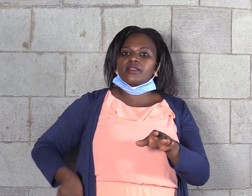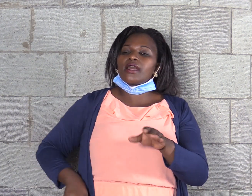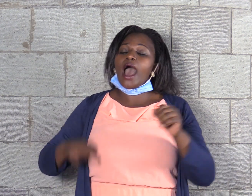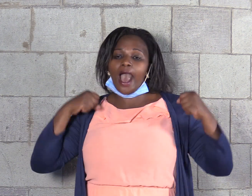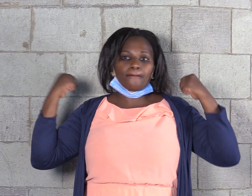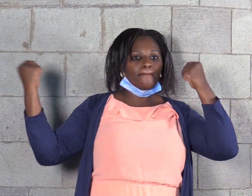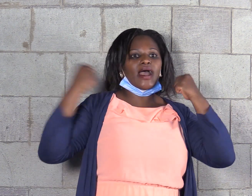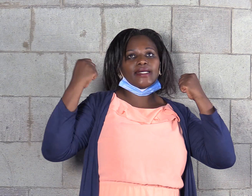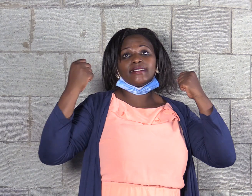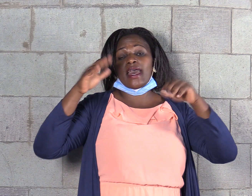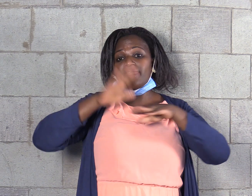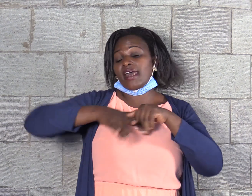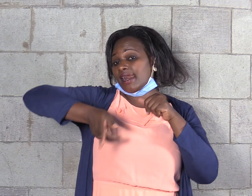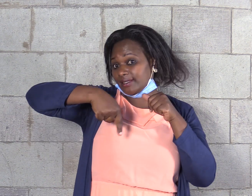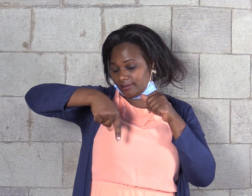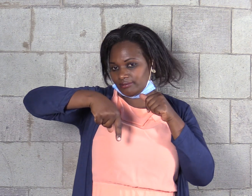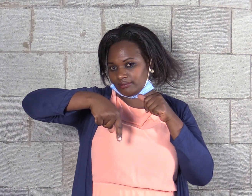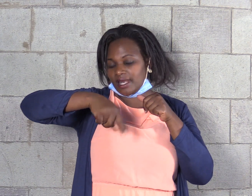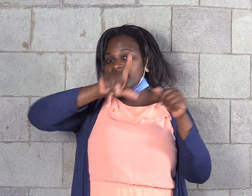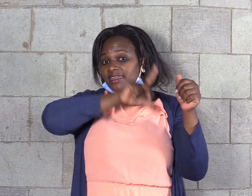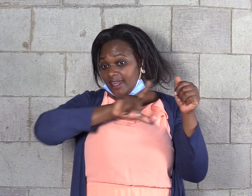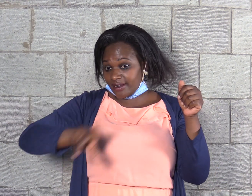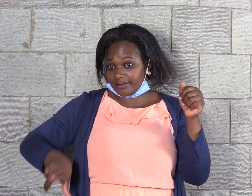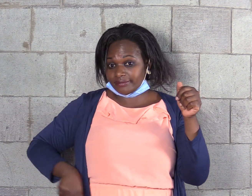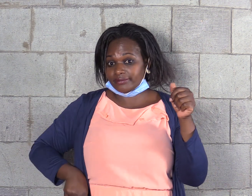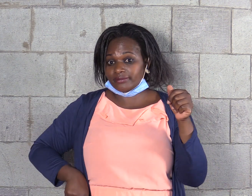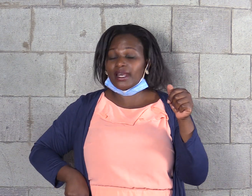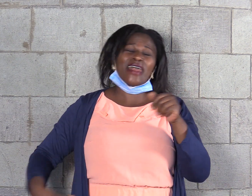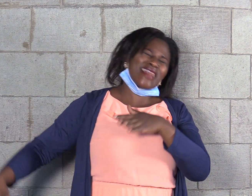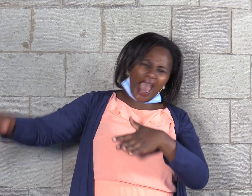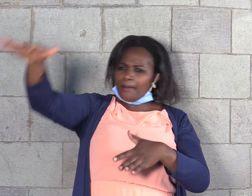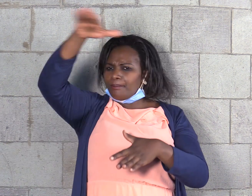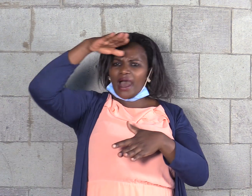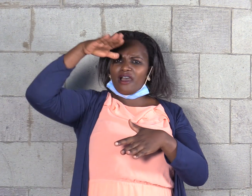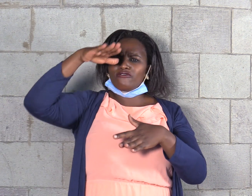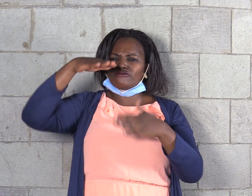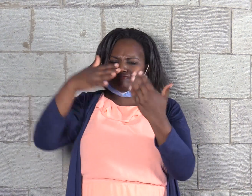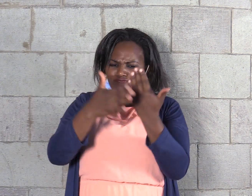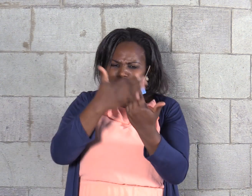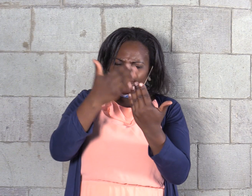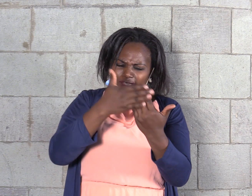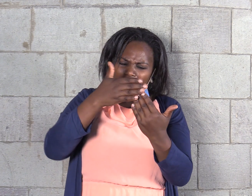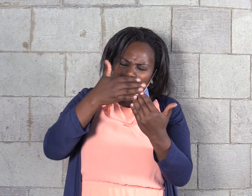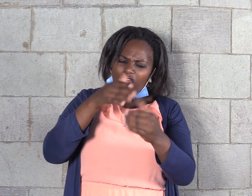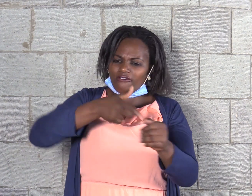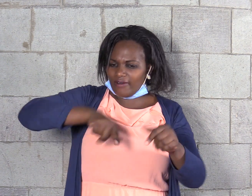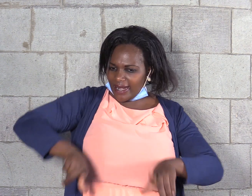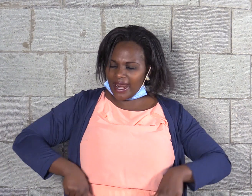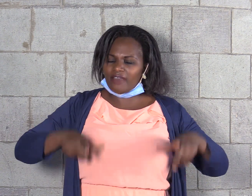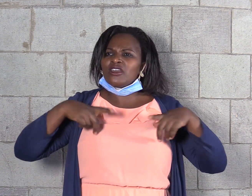being than us, the Lord being the supreme artist of our lives, and He knows us and He sees us His